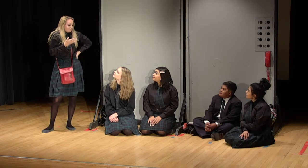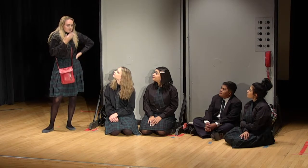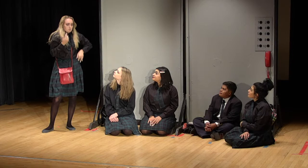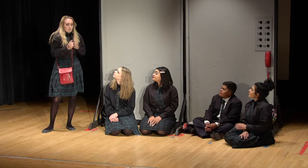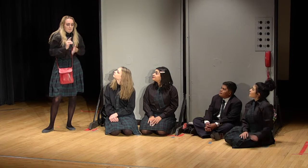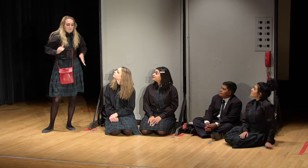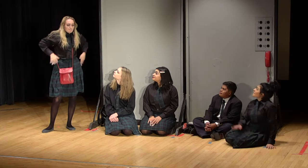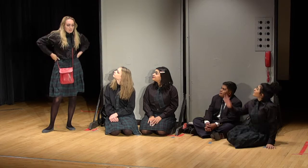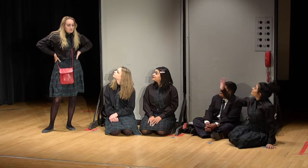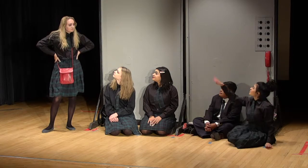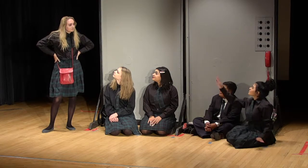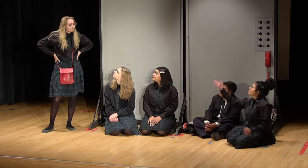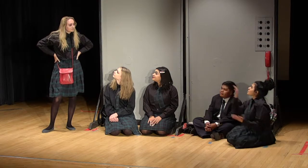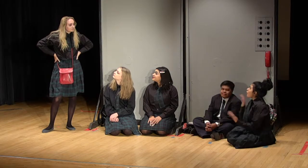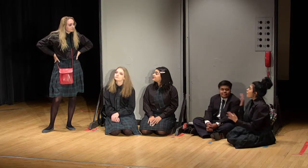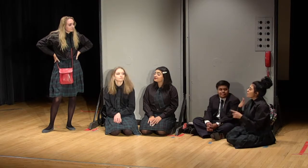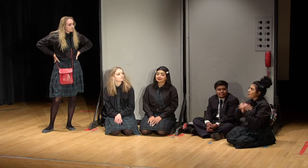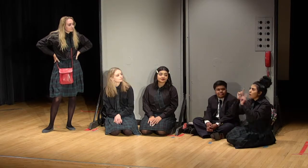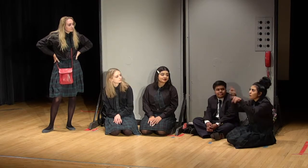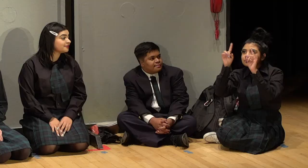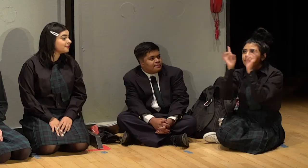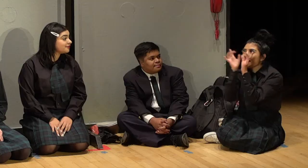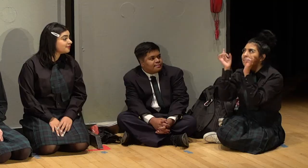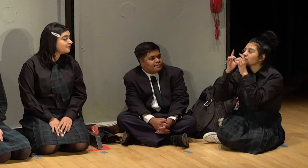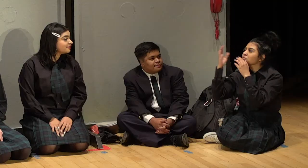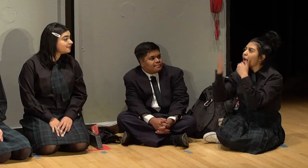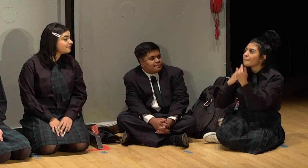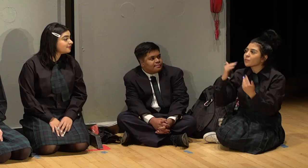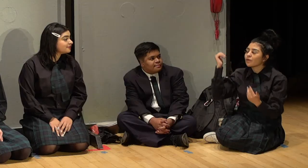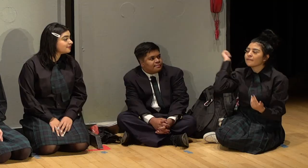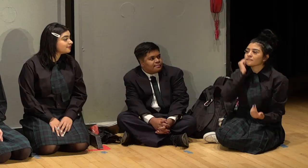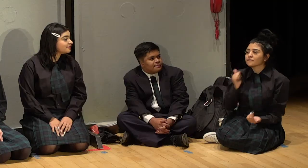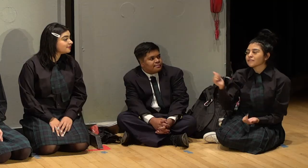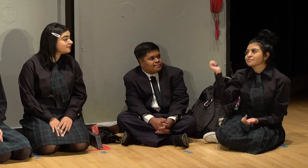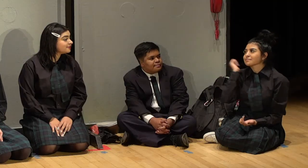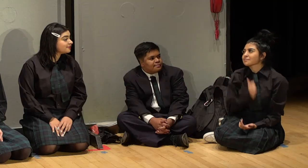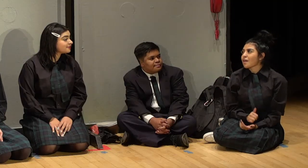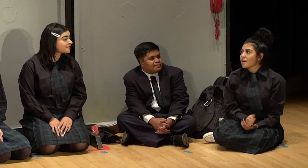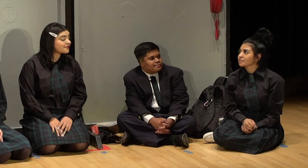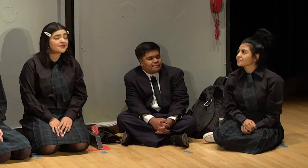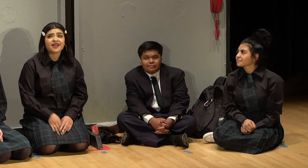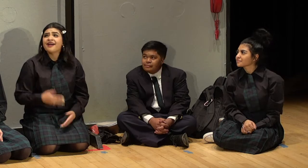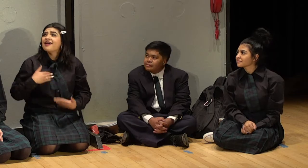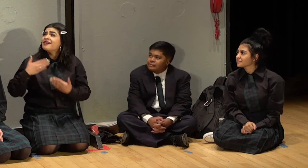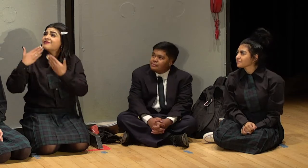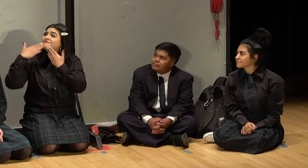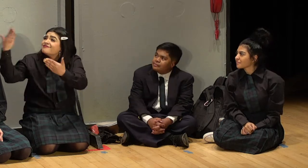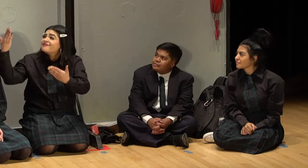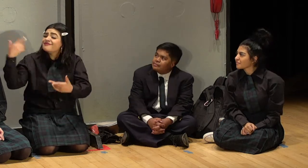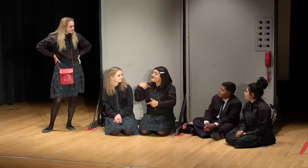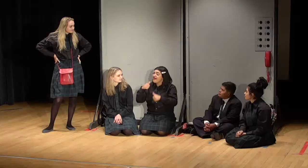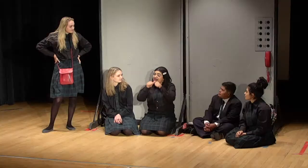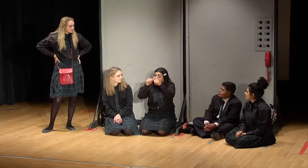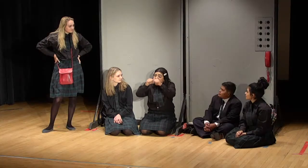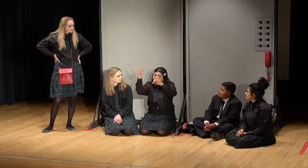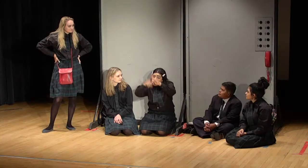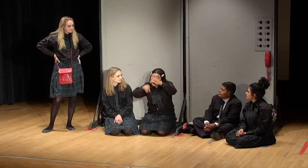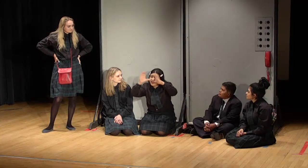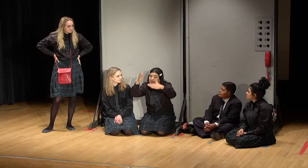was getting us off campus for lunch. Melanie. Yeah, thanks to you, I get to go to Starbucks almost every day. Yeah, thanks to Rebecca.